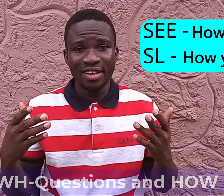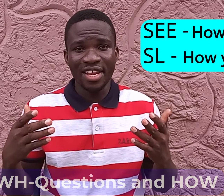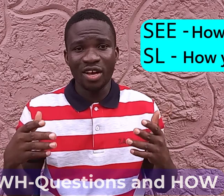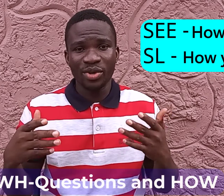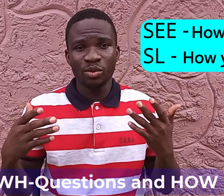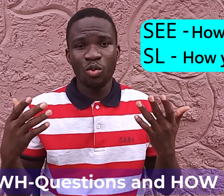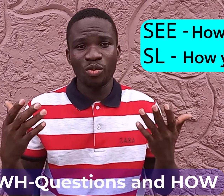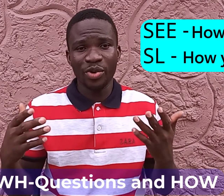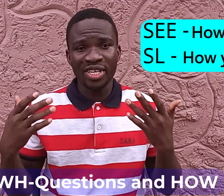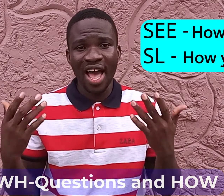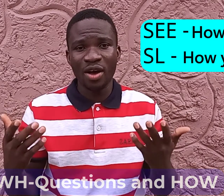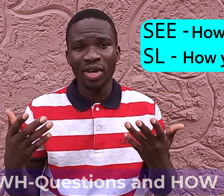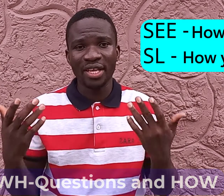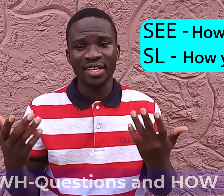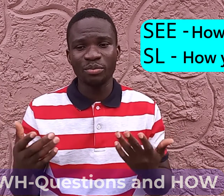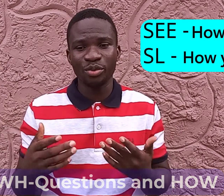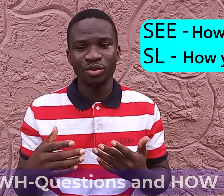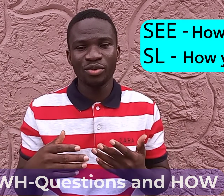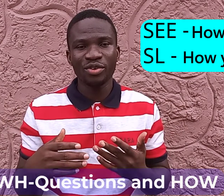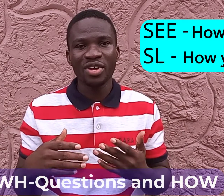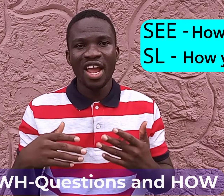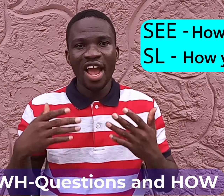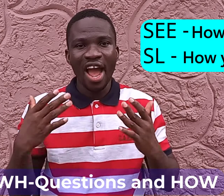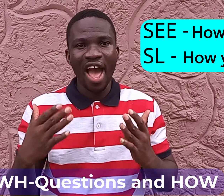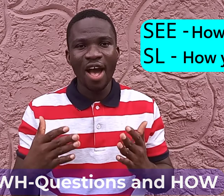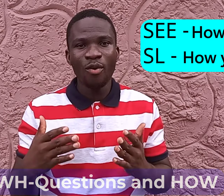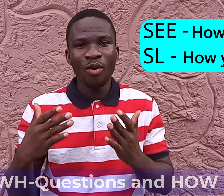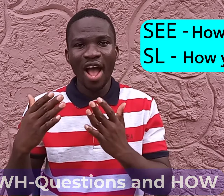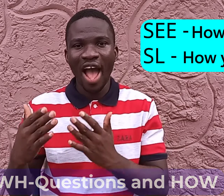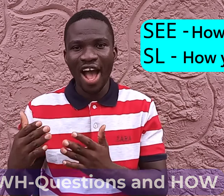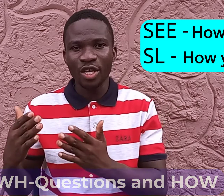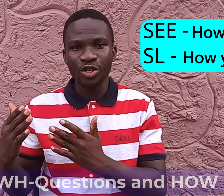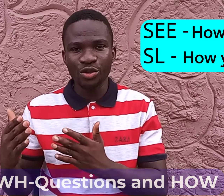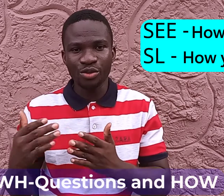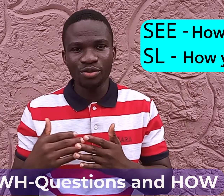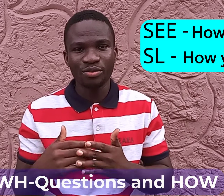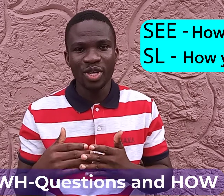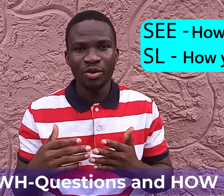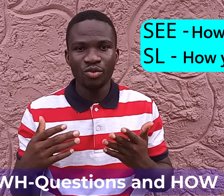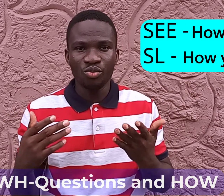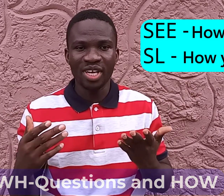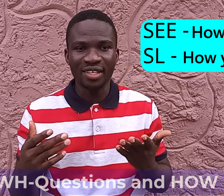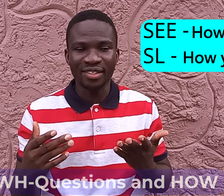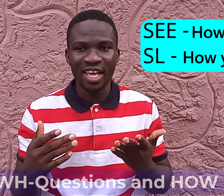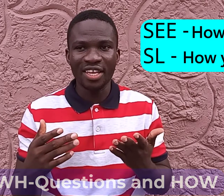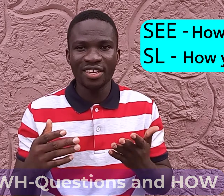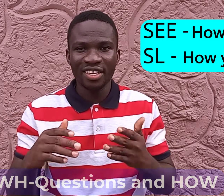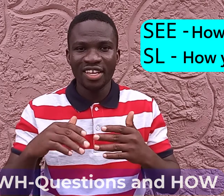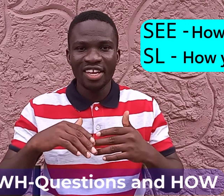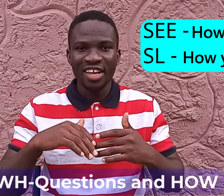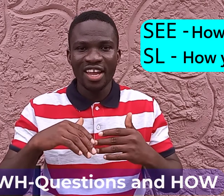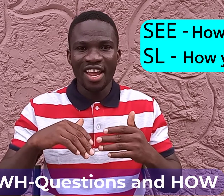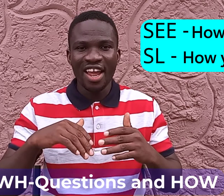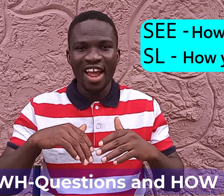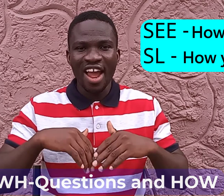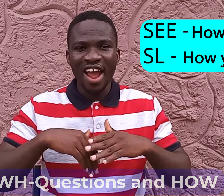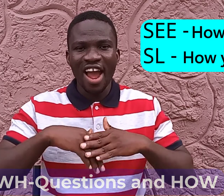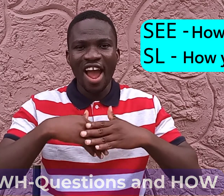Now, with how example, how are you? You can sign,